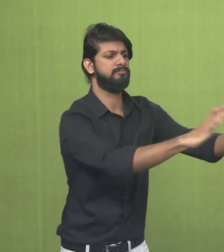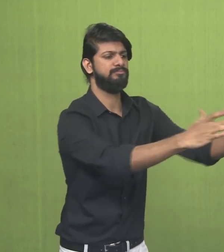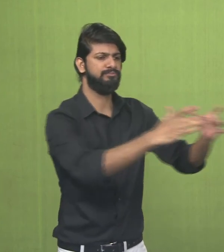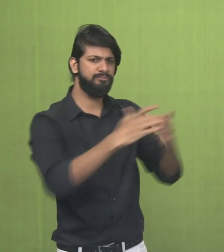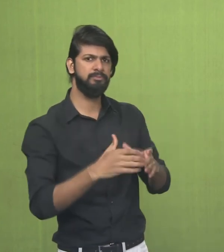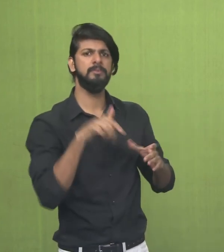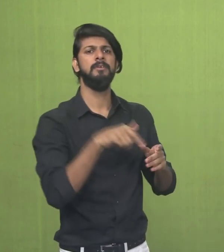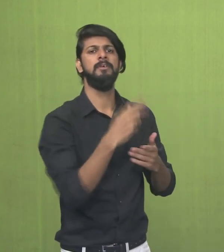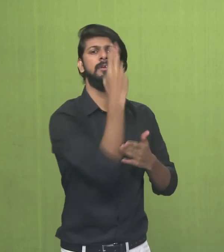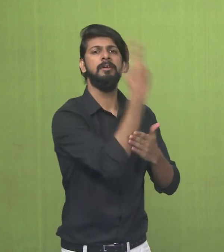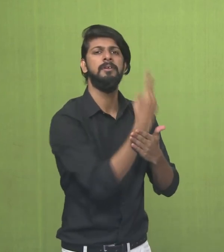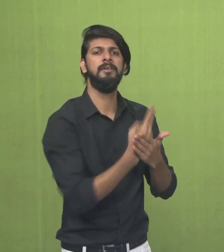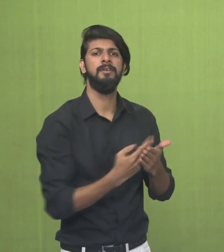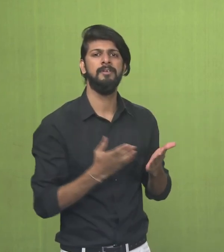were paid by the British patrons.